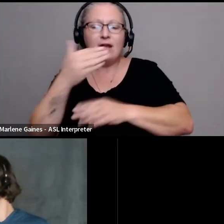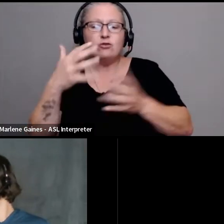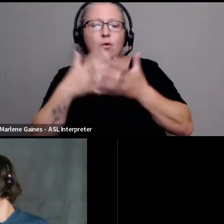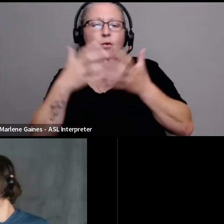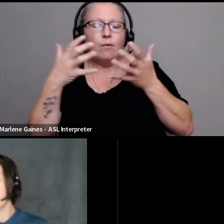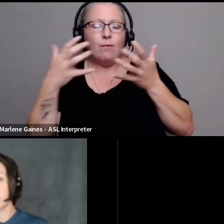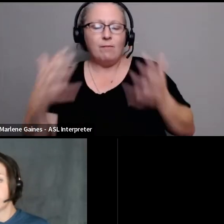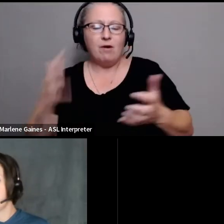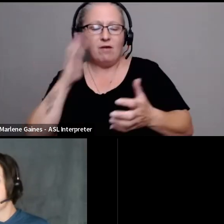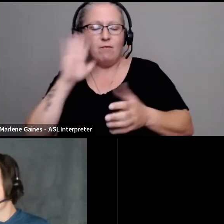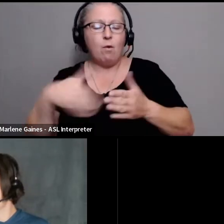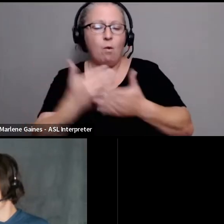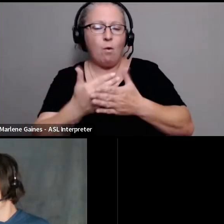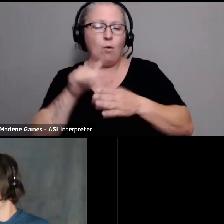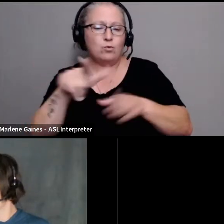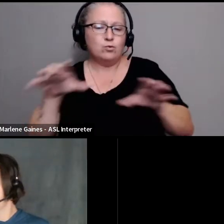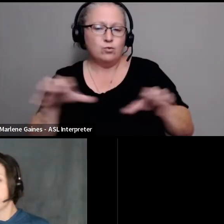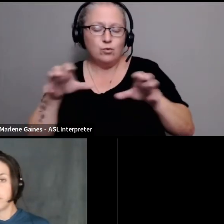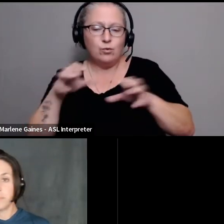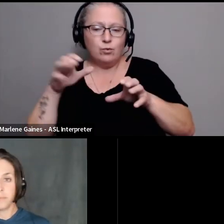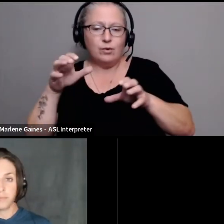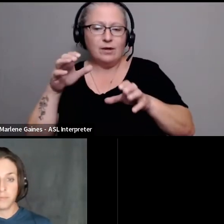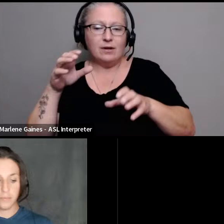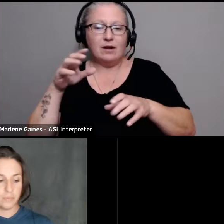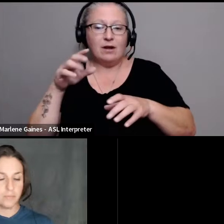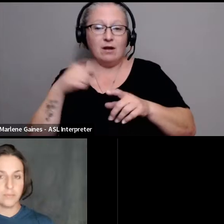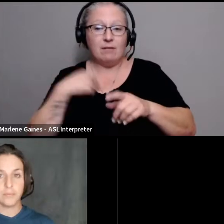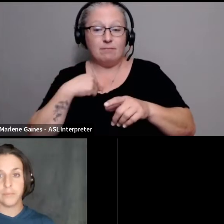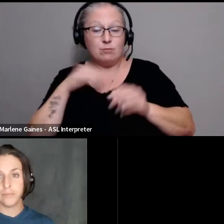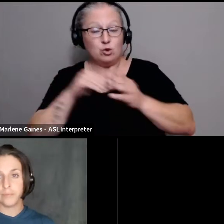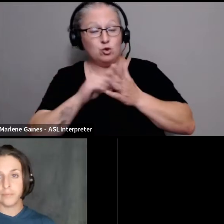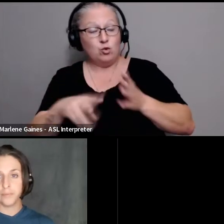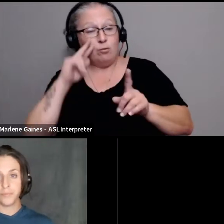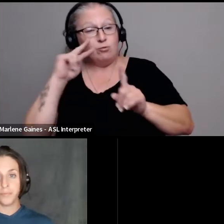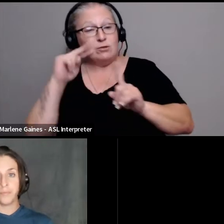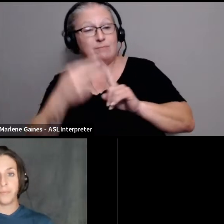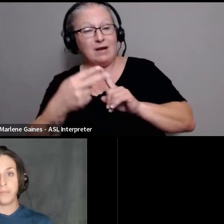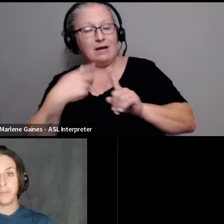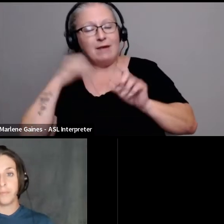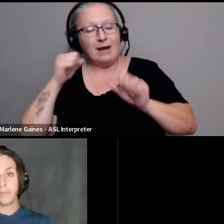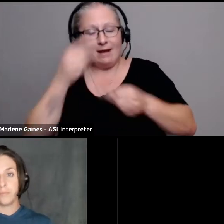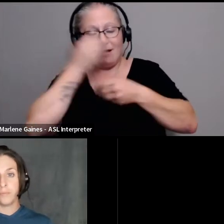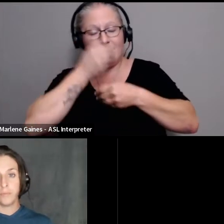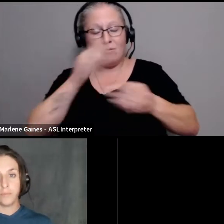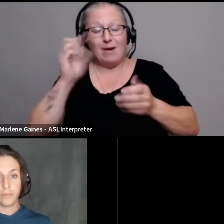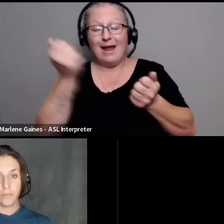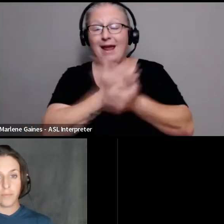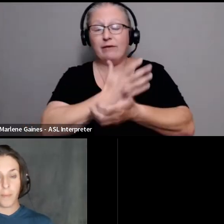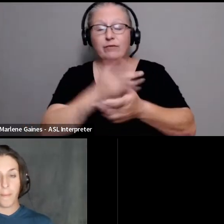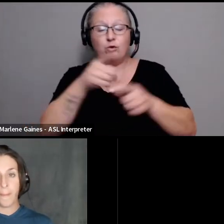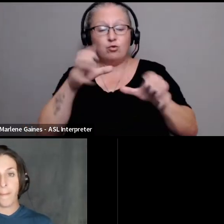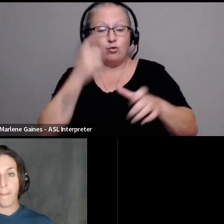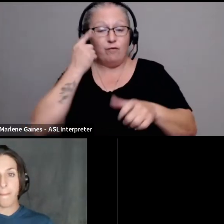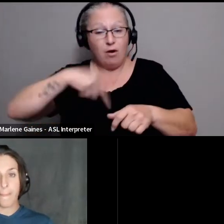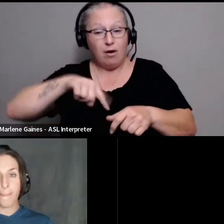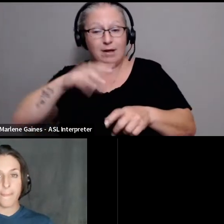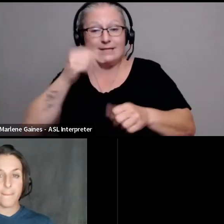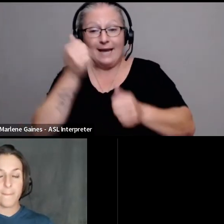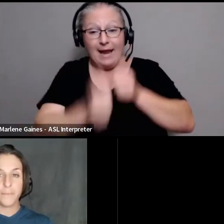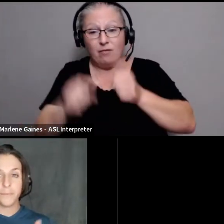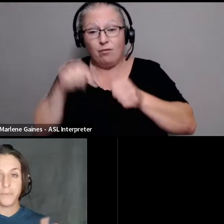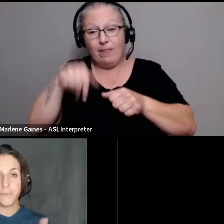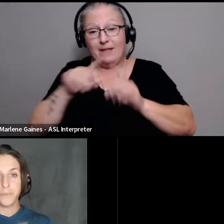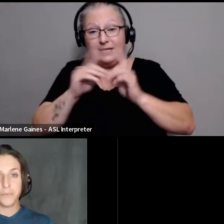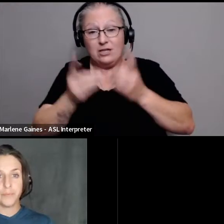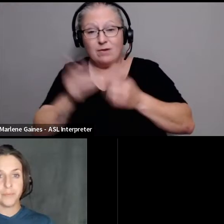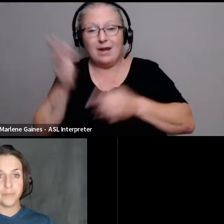so much for all that you do. And from a student perspective, I can say that everything you do for us and everyone in this